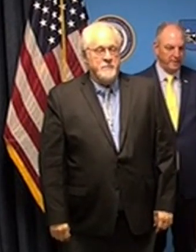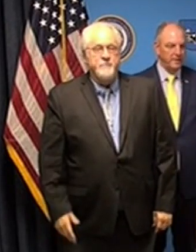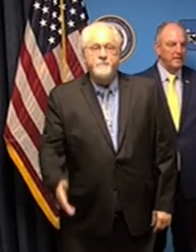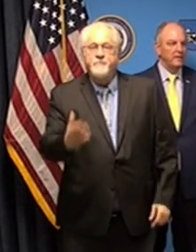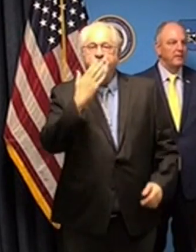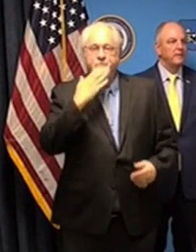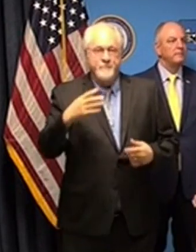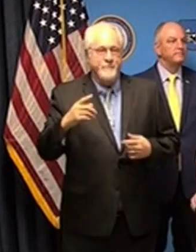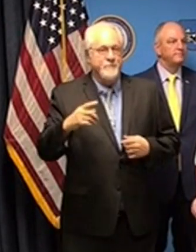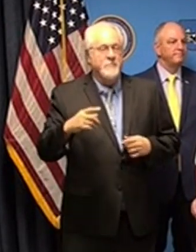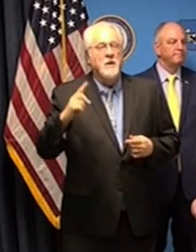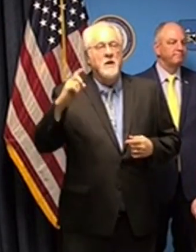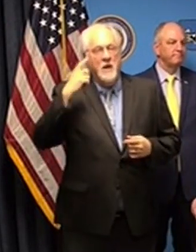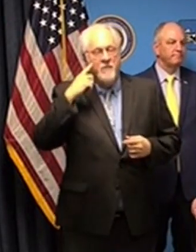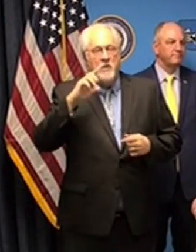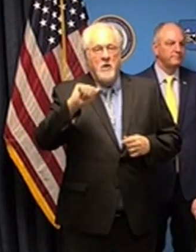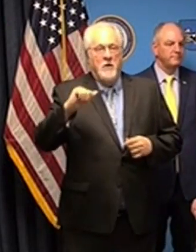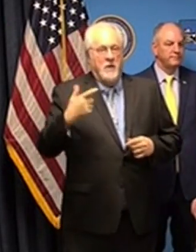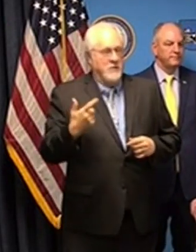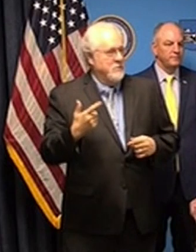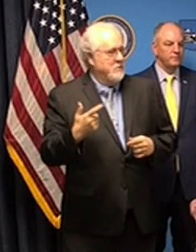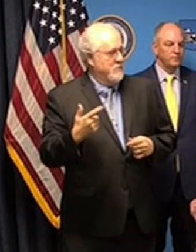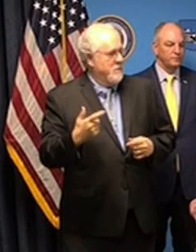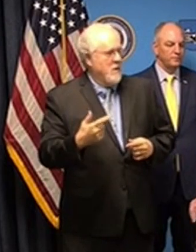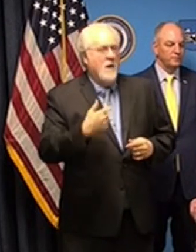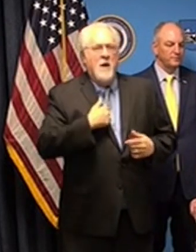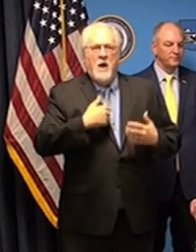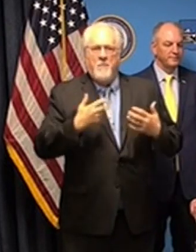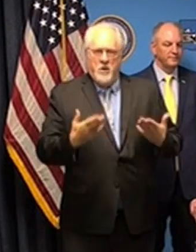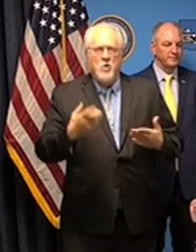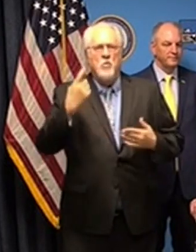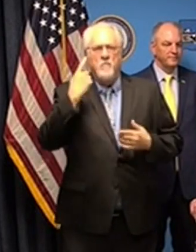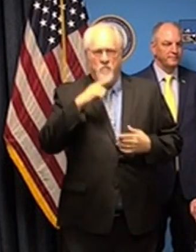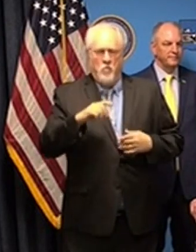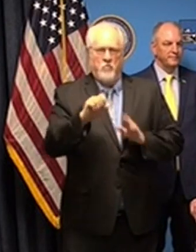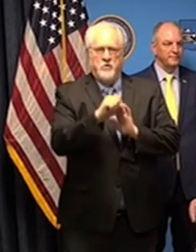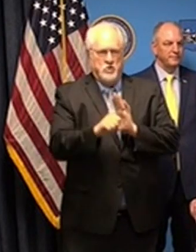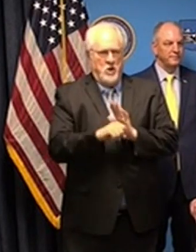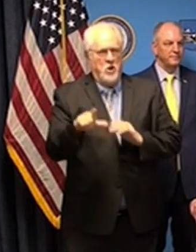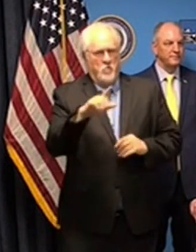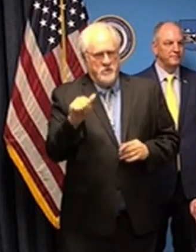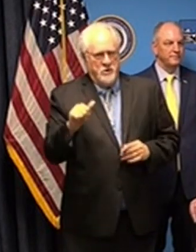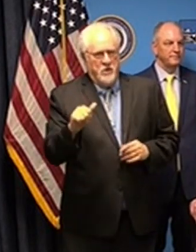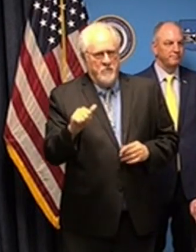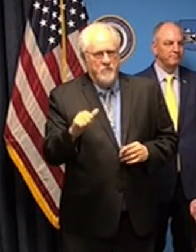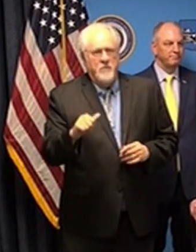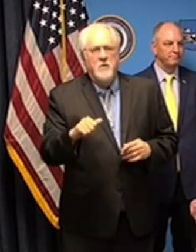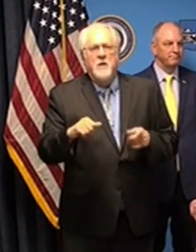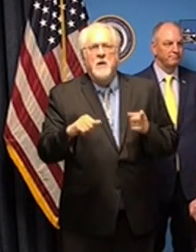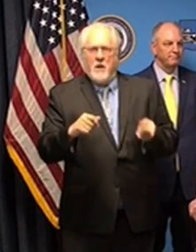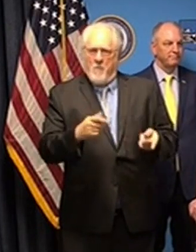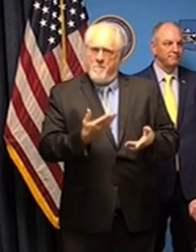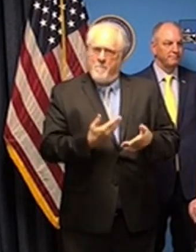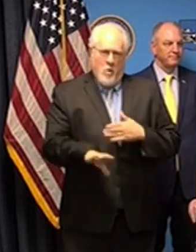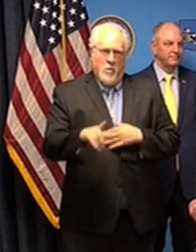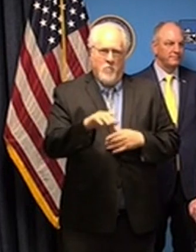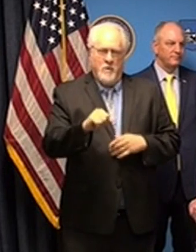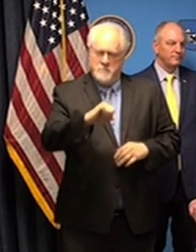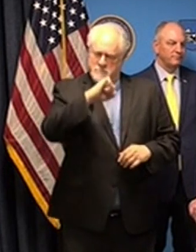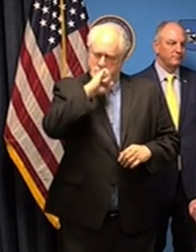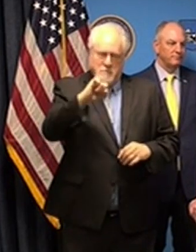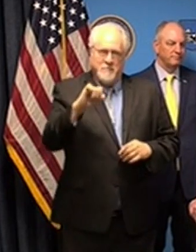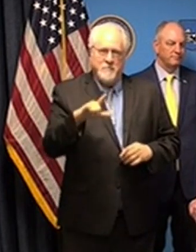Thank you, Governor. Thank you, Attorney General. I'm here on behalf of the state of Louisiana, a guy who was born in Louisiana,